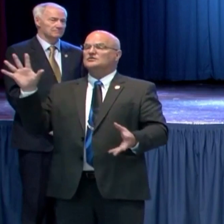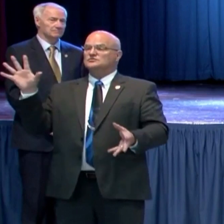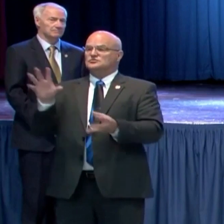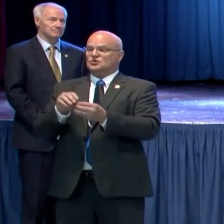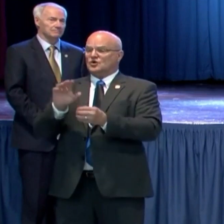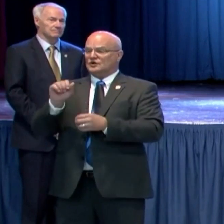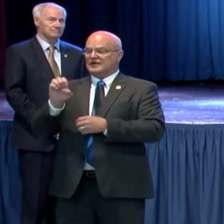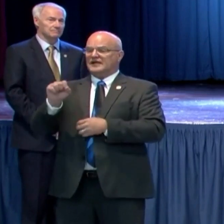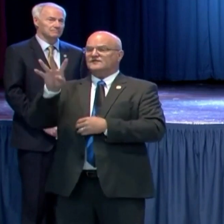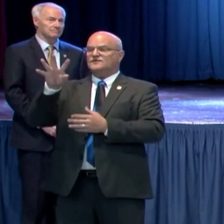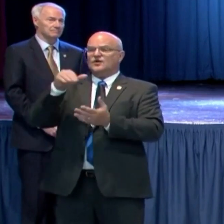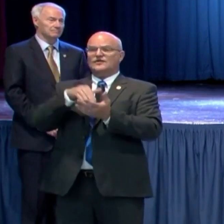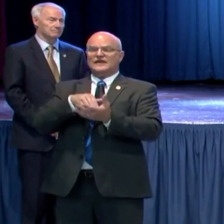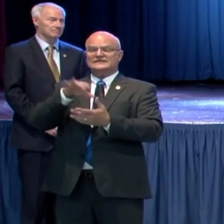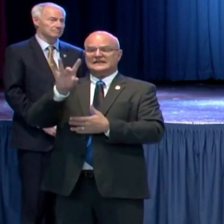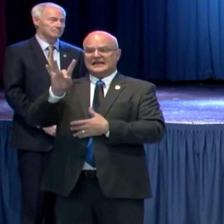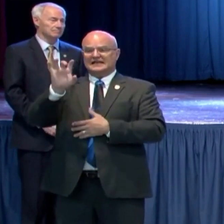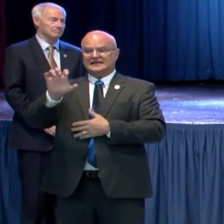total cases are